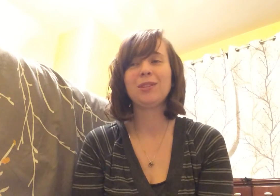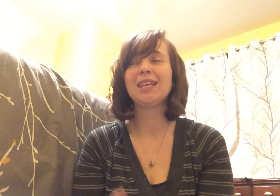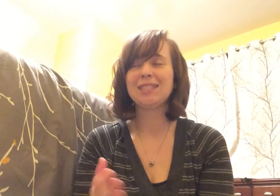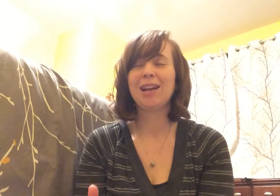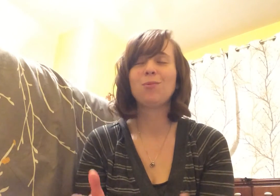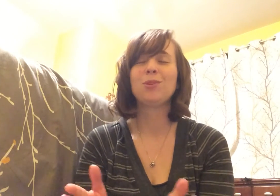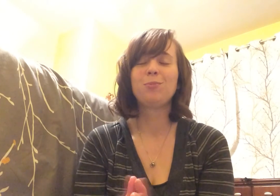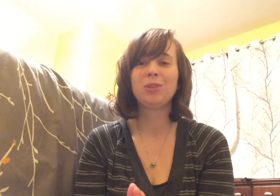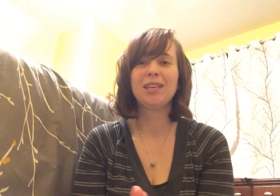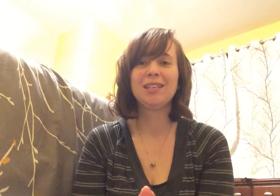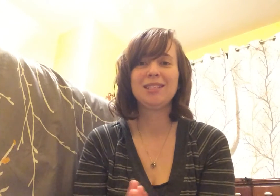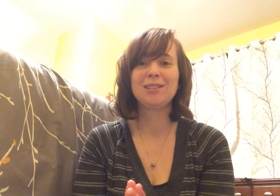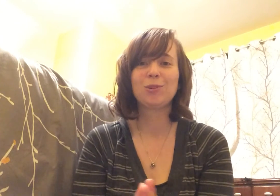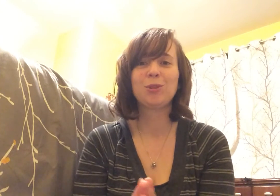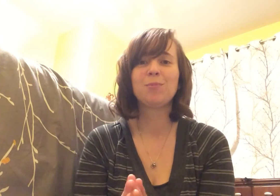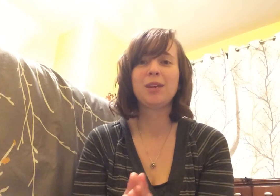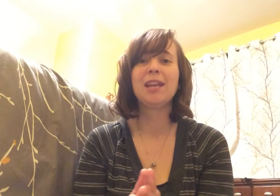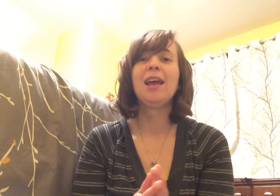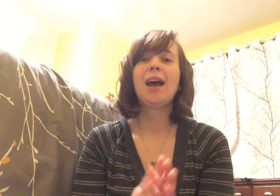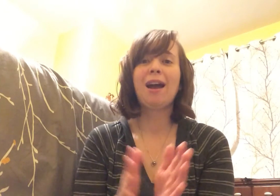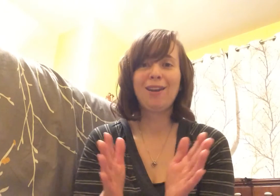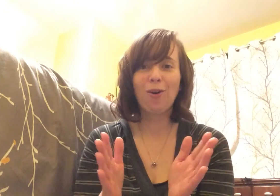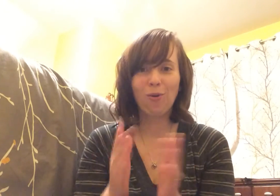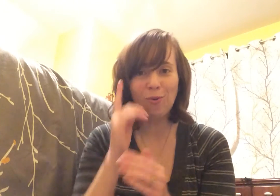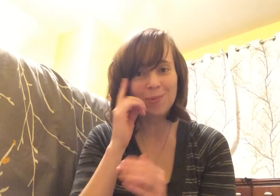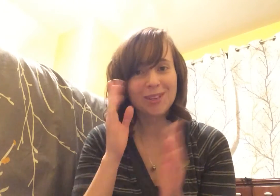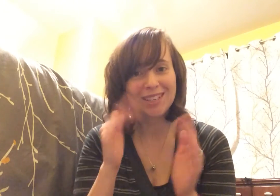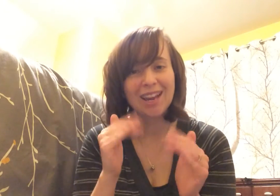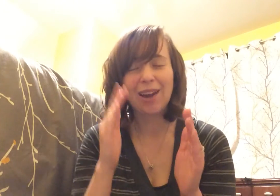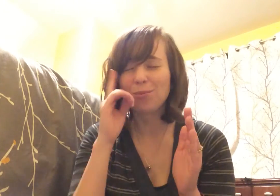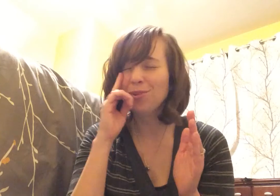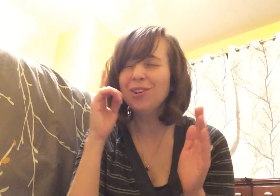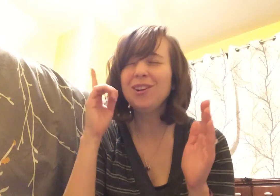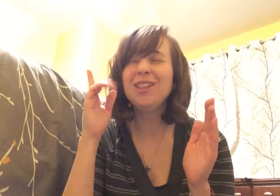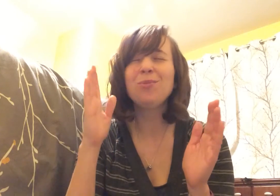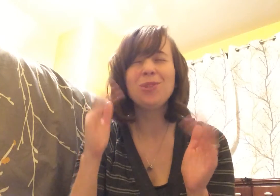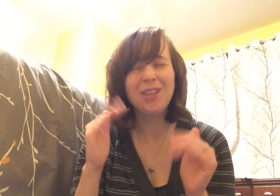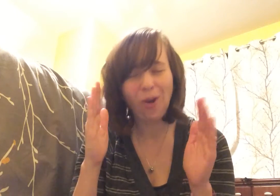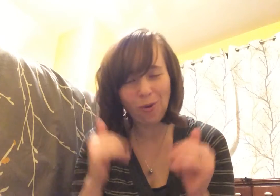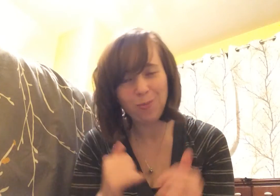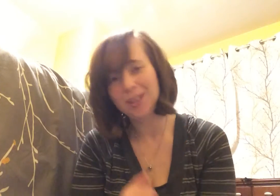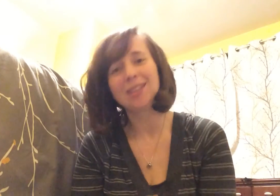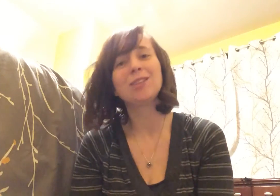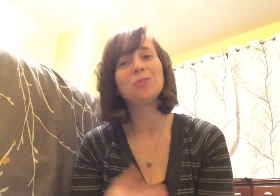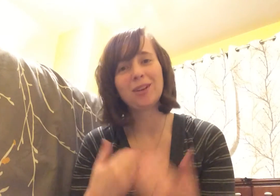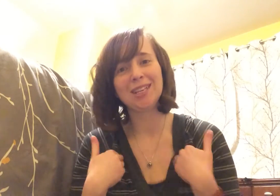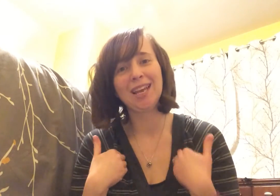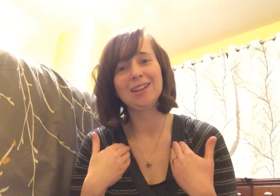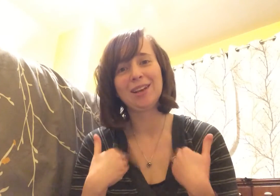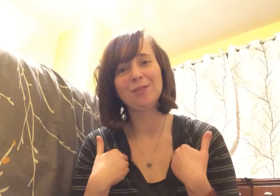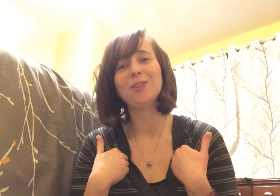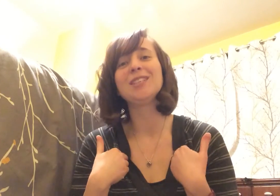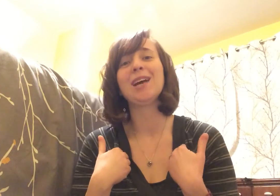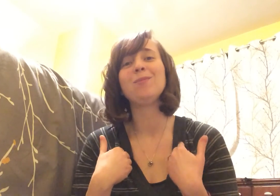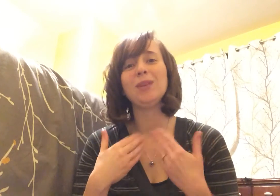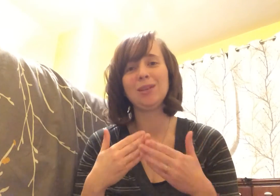I said, I will put that in the description. But I really, really hope that you actually had a lot of fun time being able